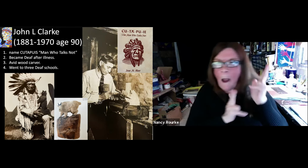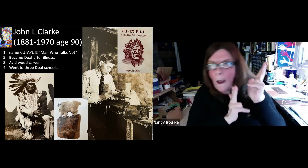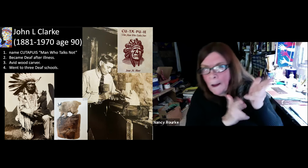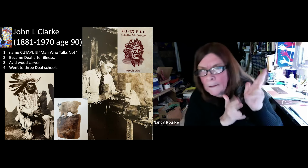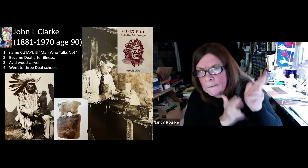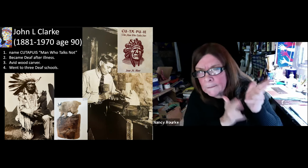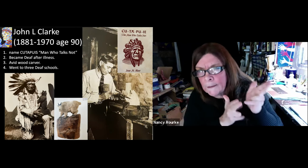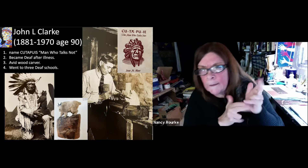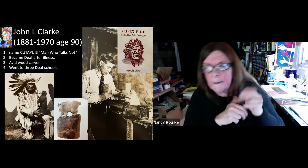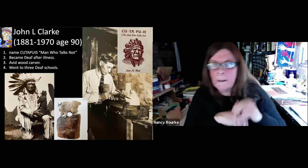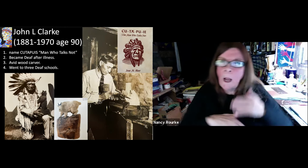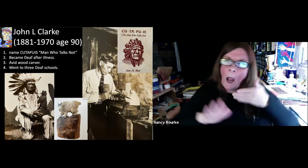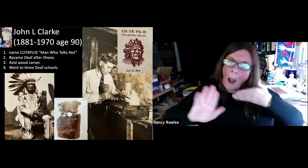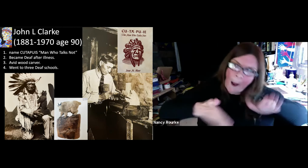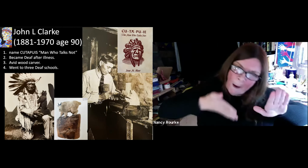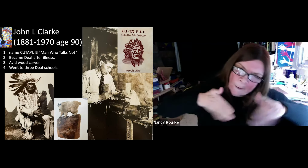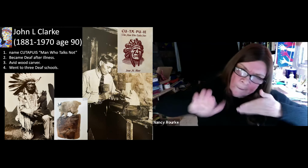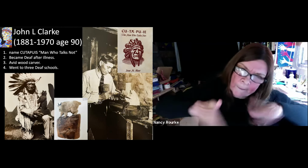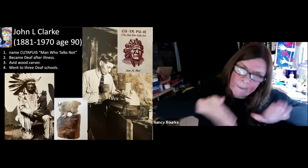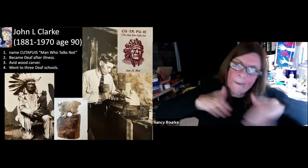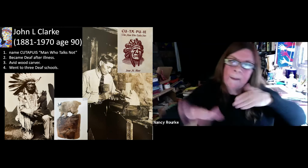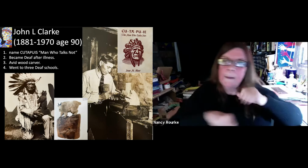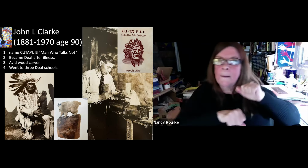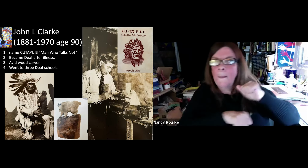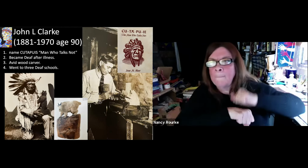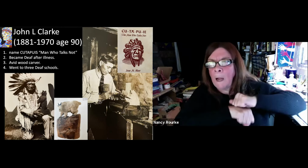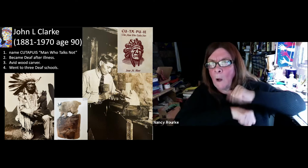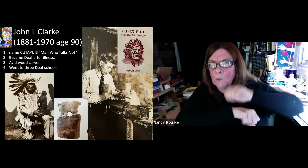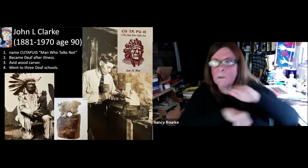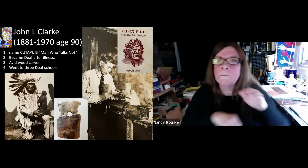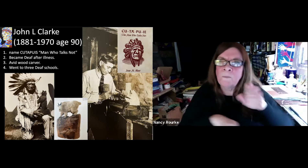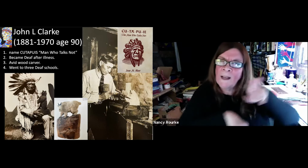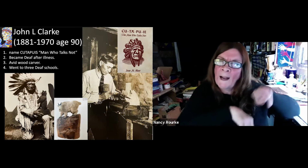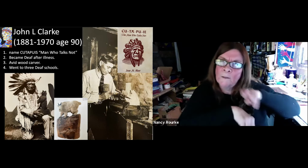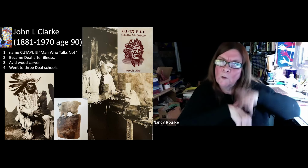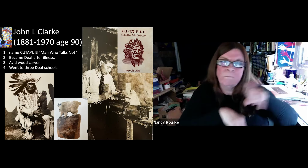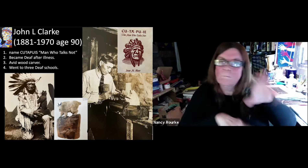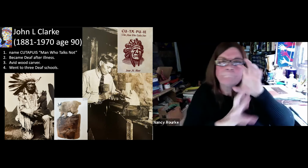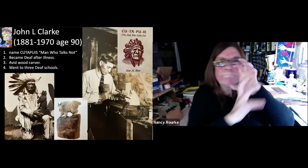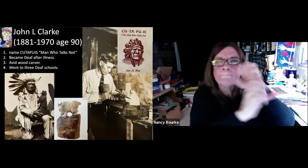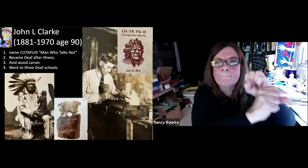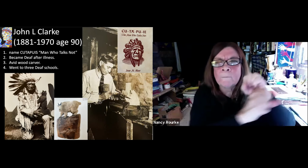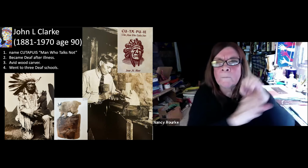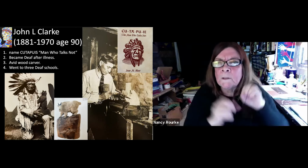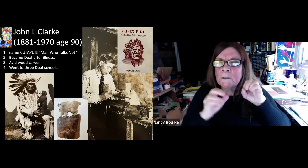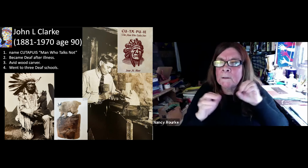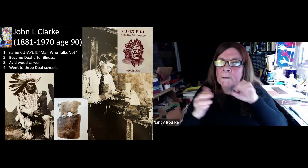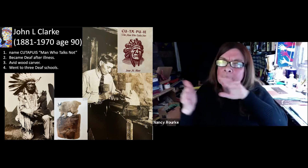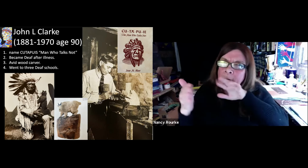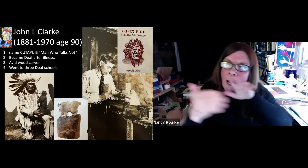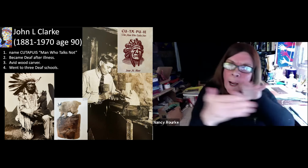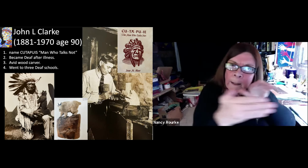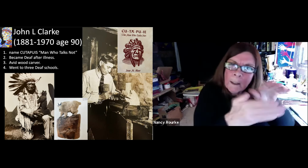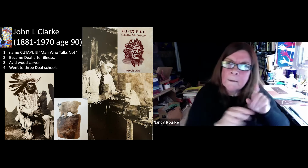John loved. Fishing. Camping. Hunting. Hiking. And spending time. In nature.